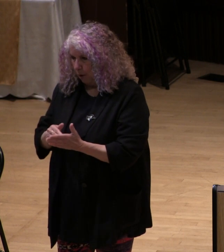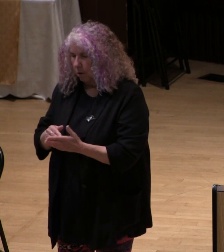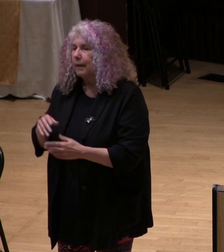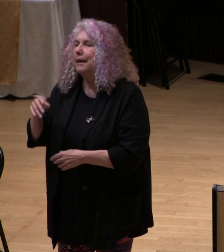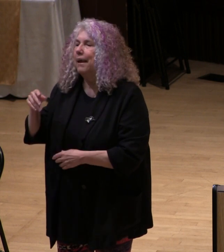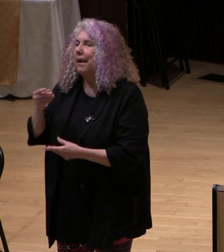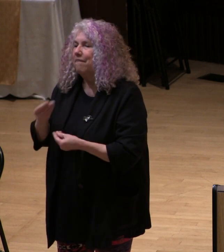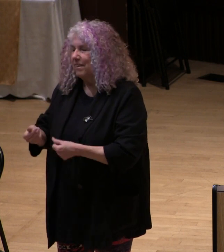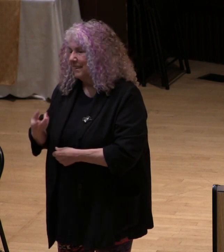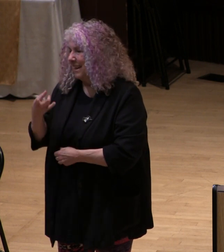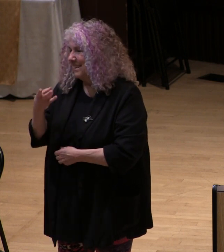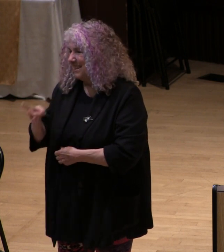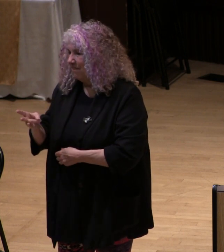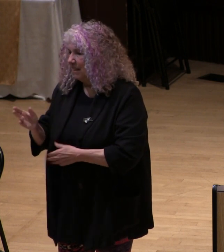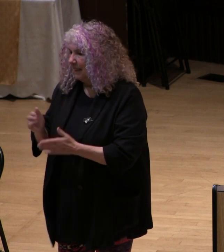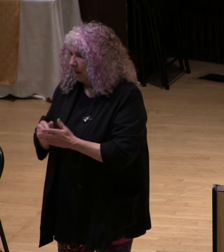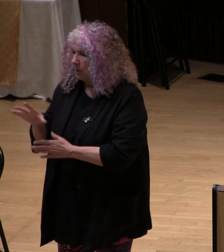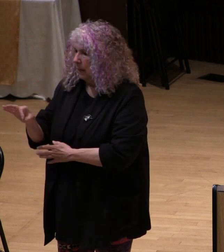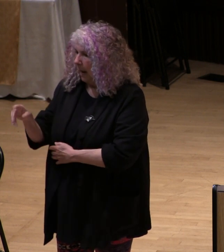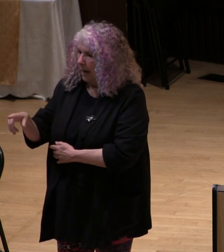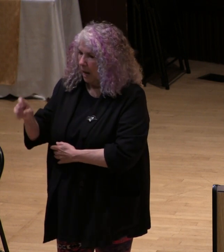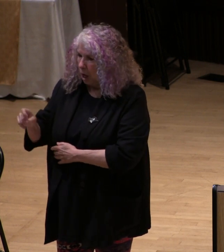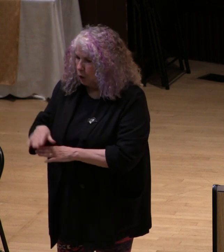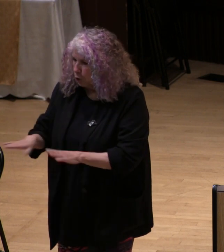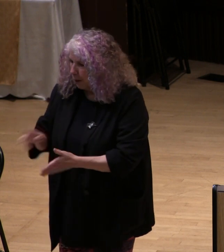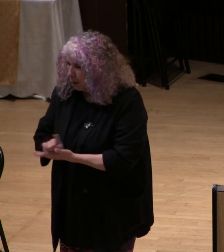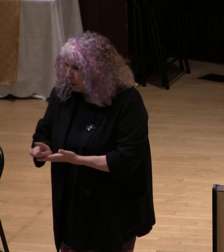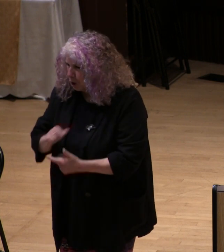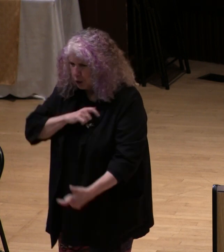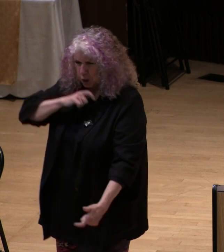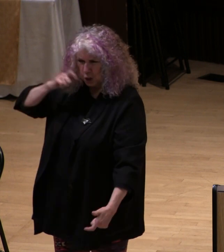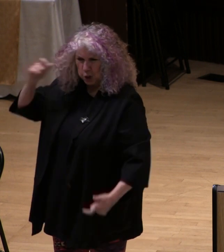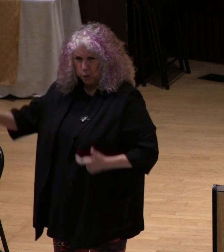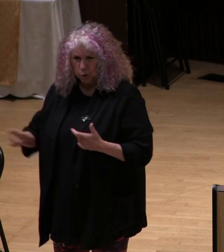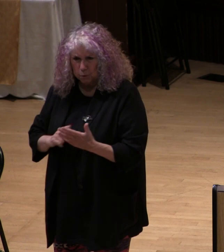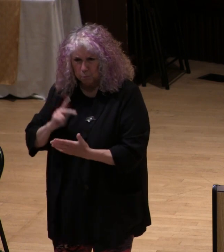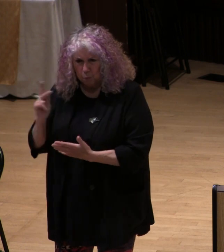17,900 children a week, a huge program.